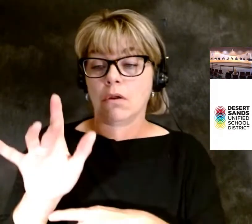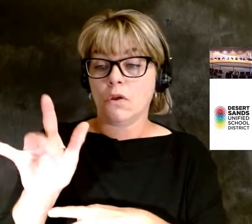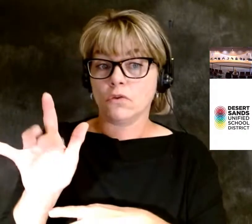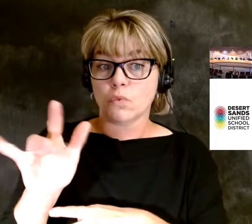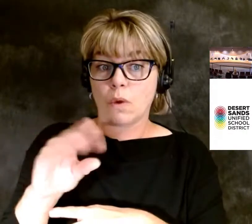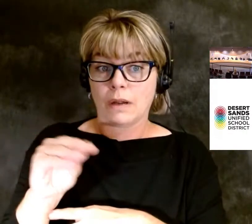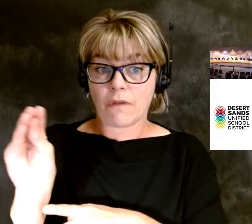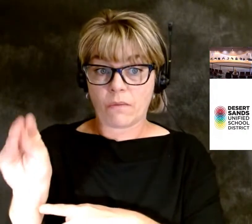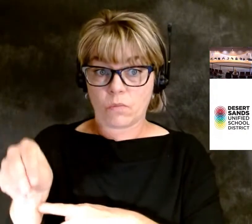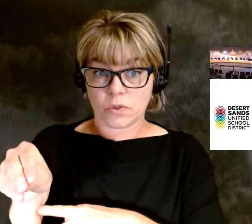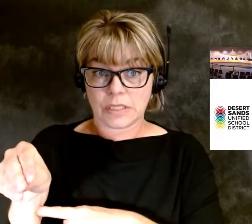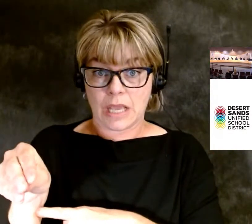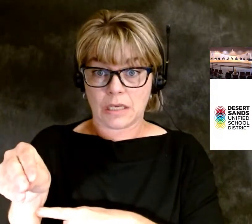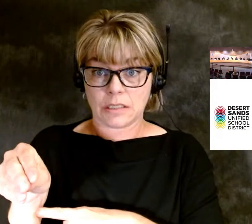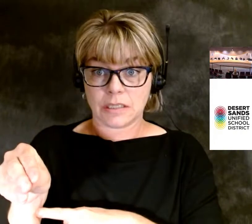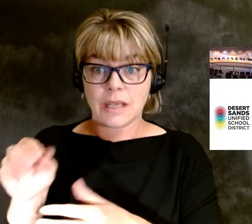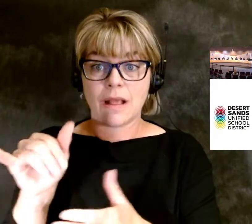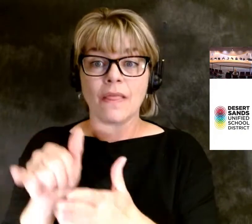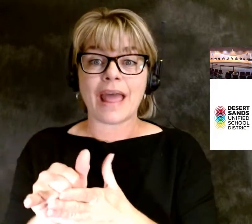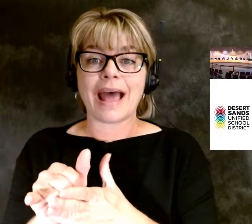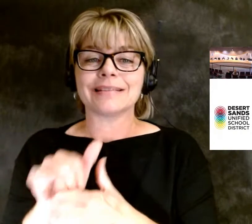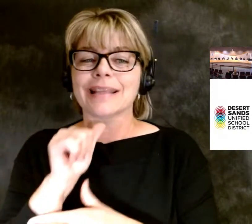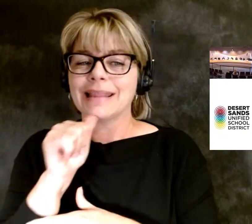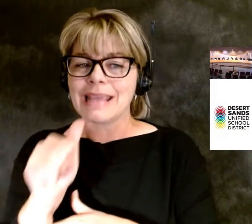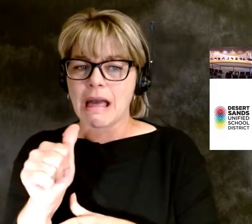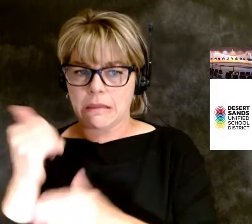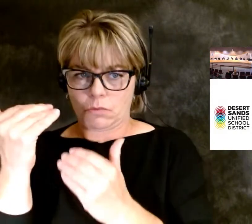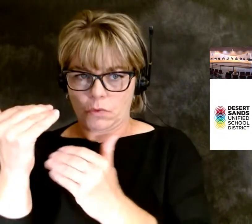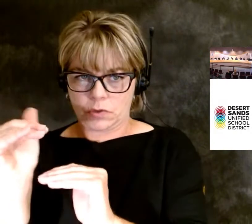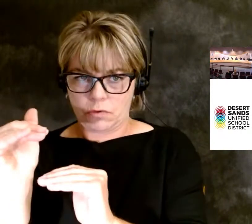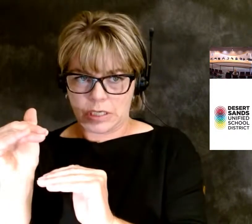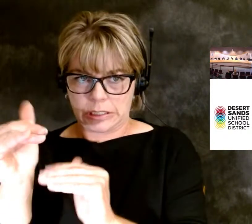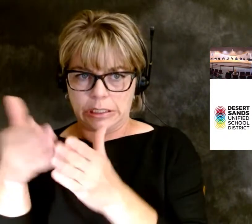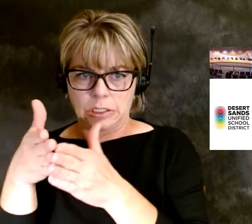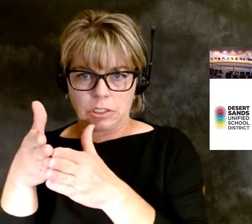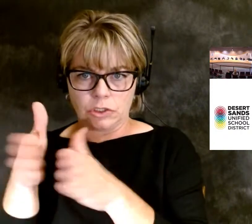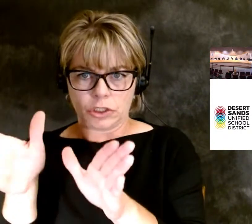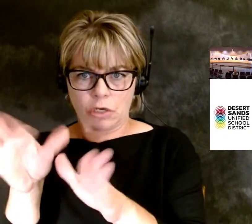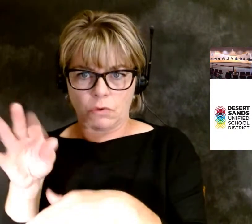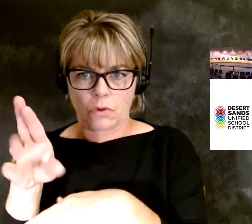is in the unrestricted general fund and 18% is on the restricted side.